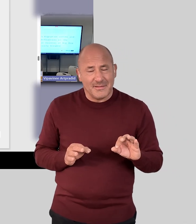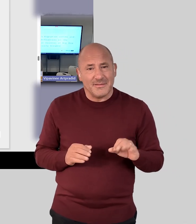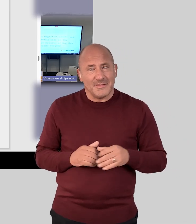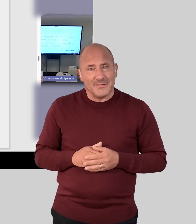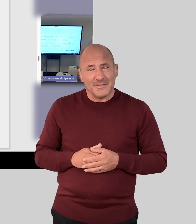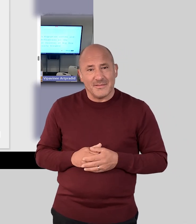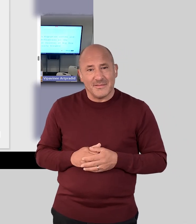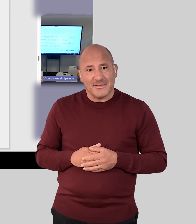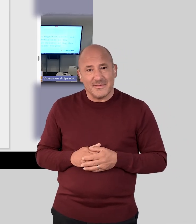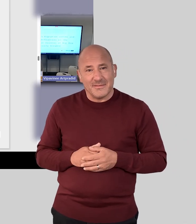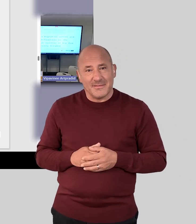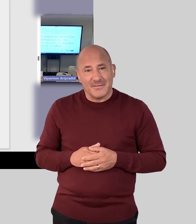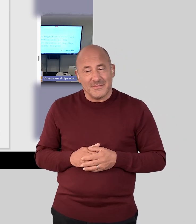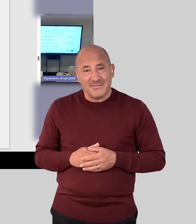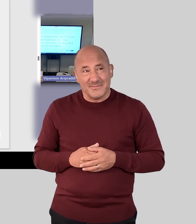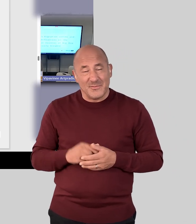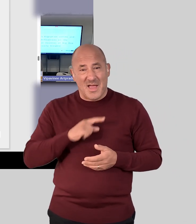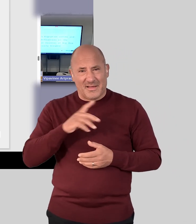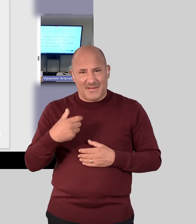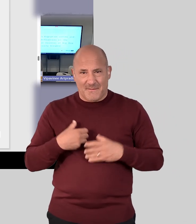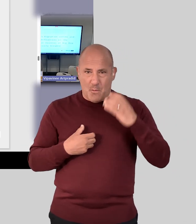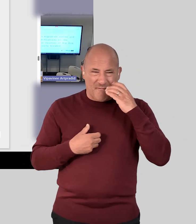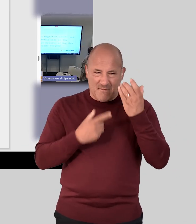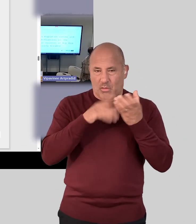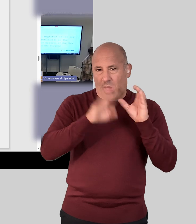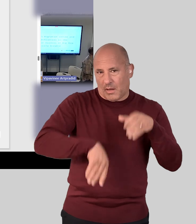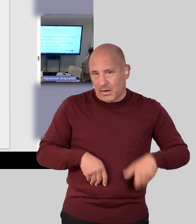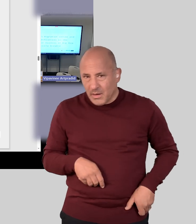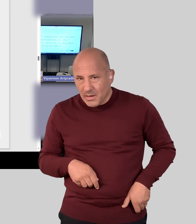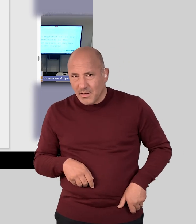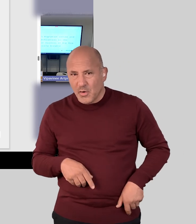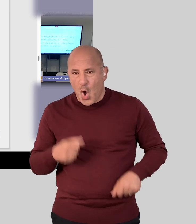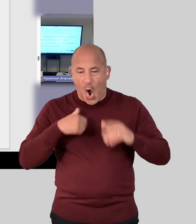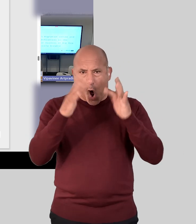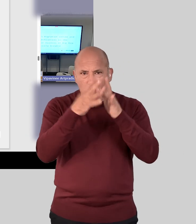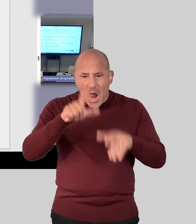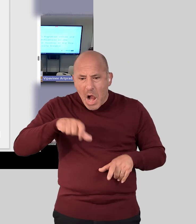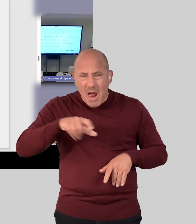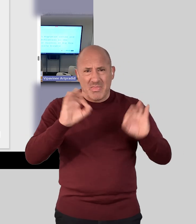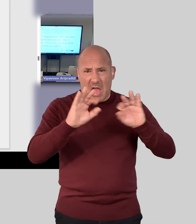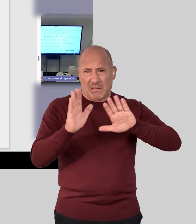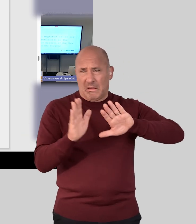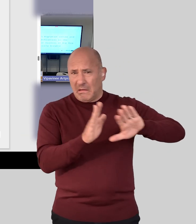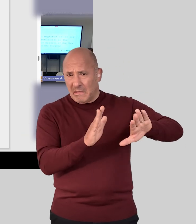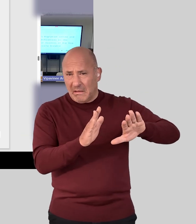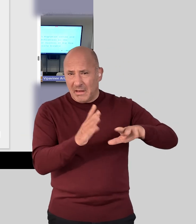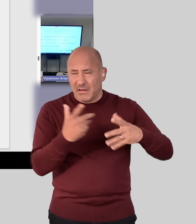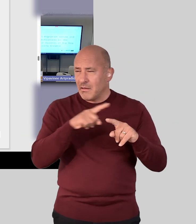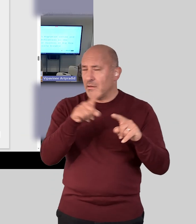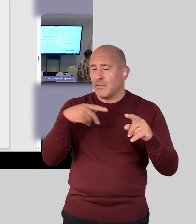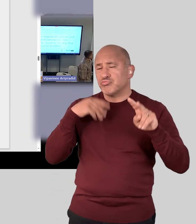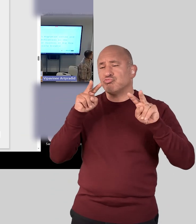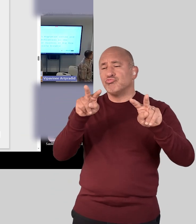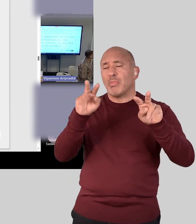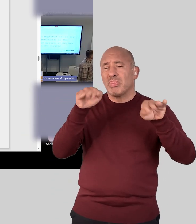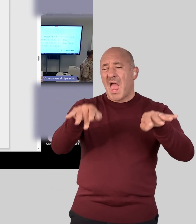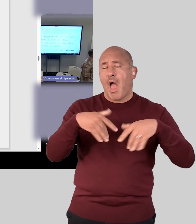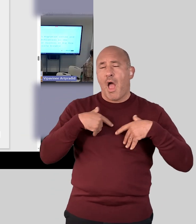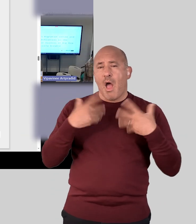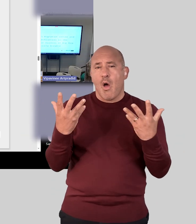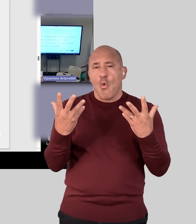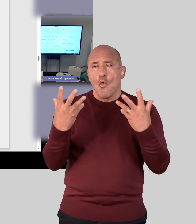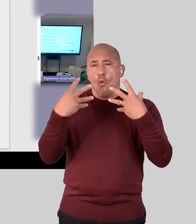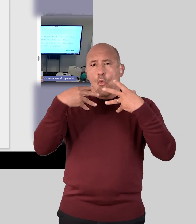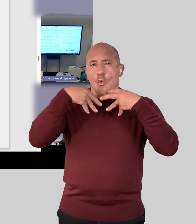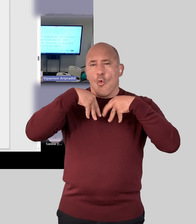it. But that's when you're not thinking about your phone, when you're not looking at it online, you're just in the